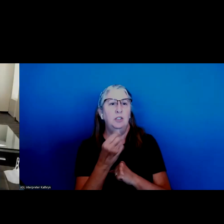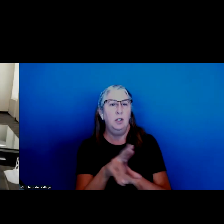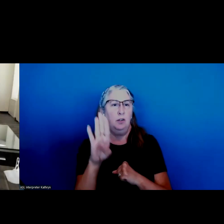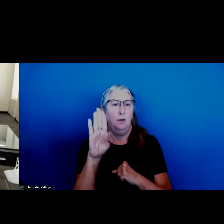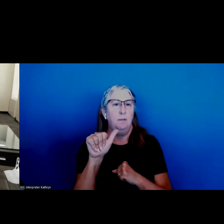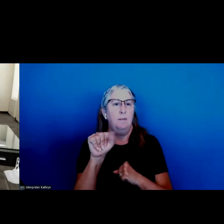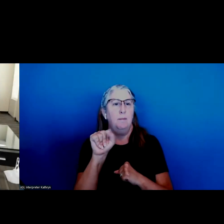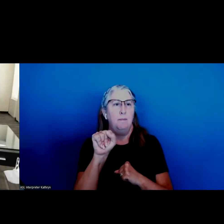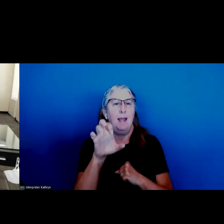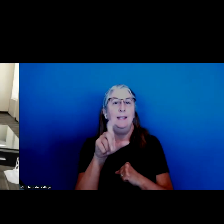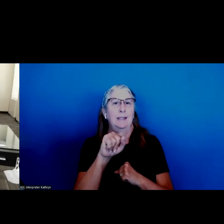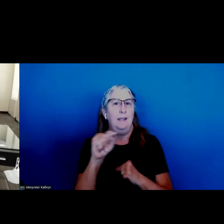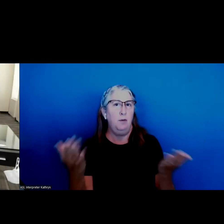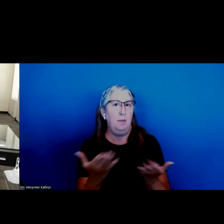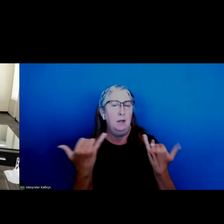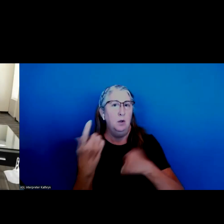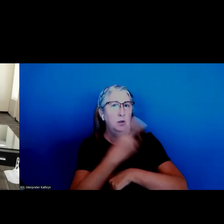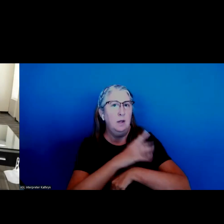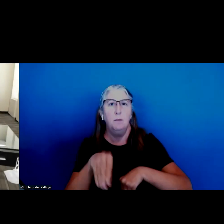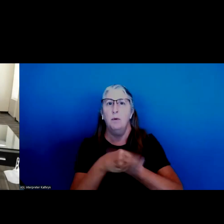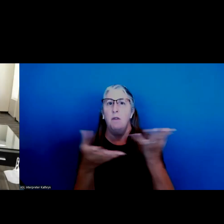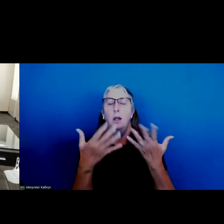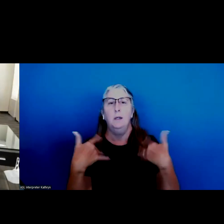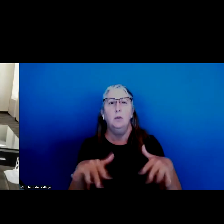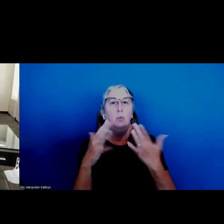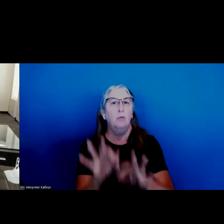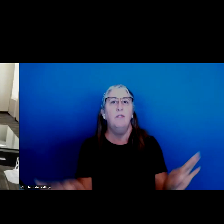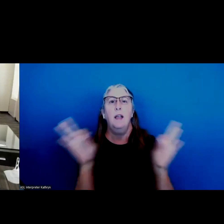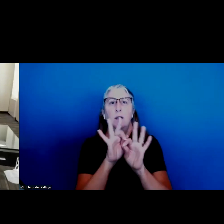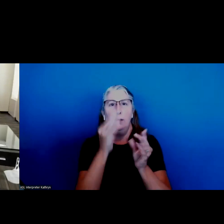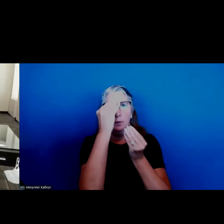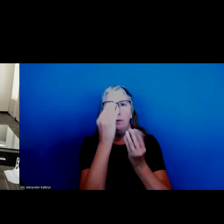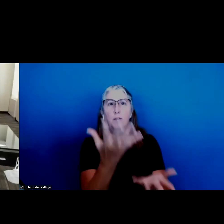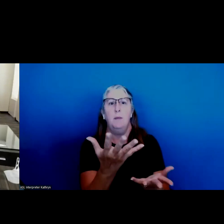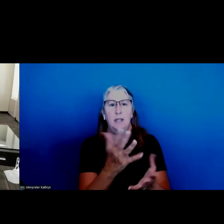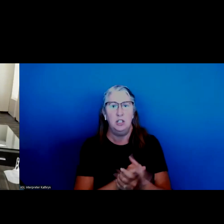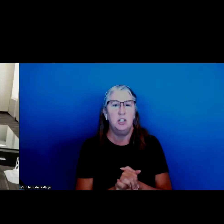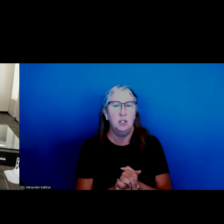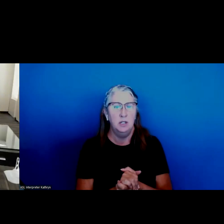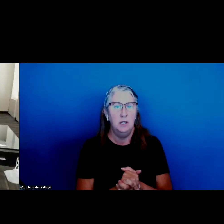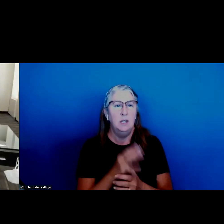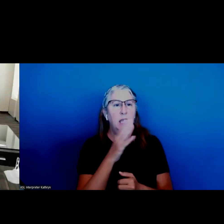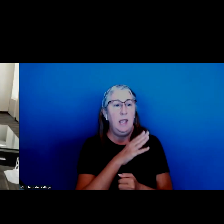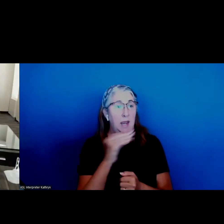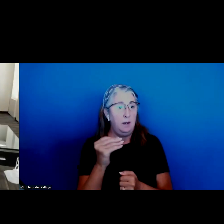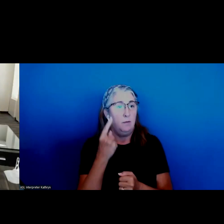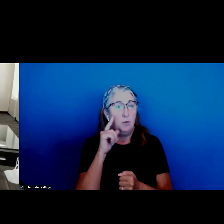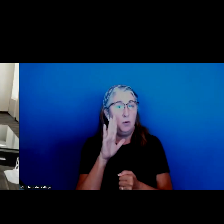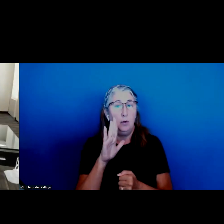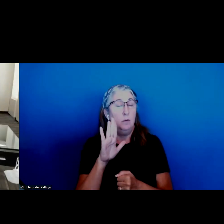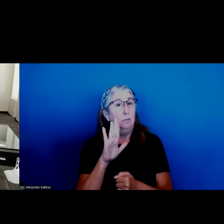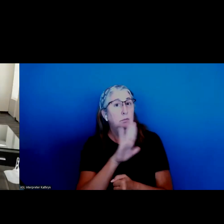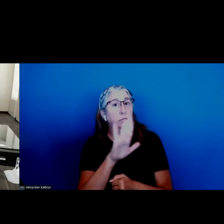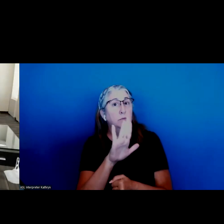for being here today, providing all of that valuable information, and for taking your time out of your